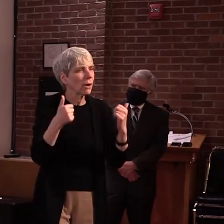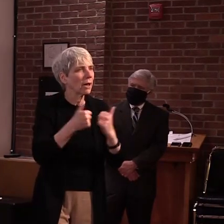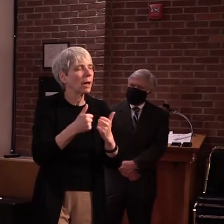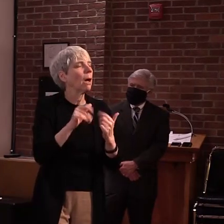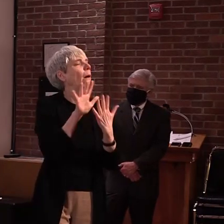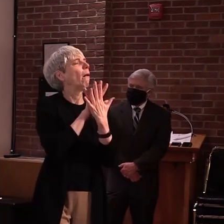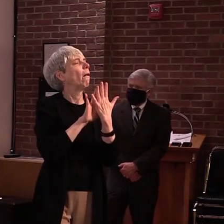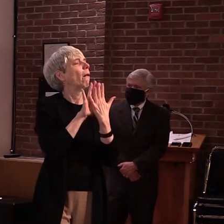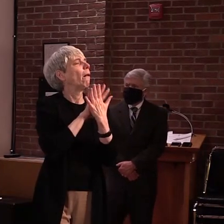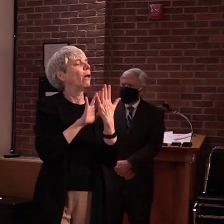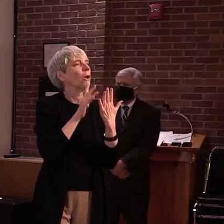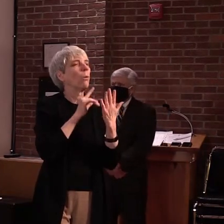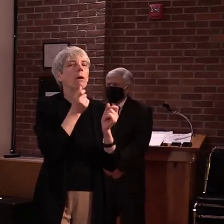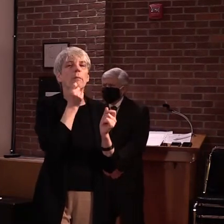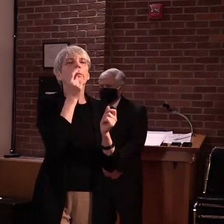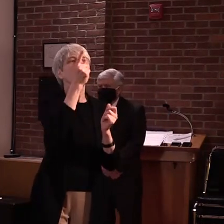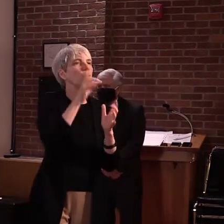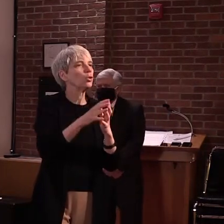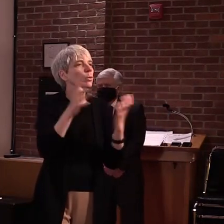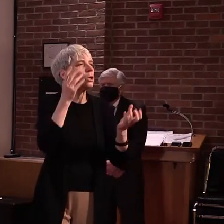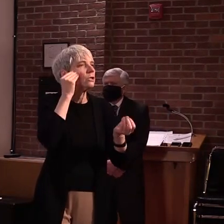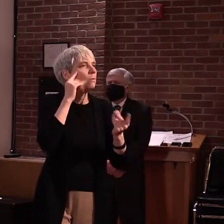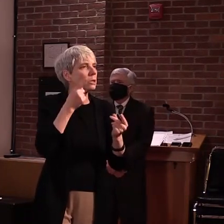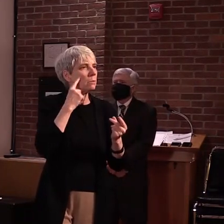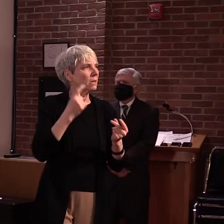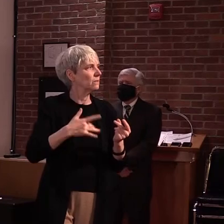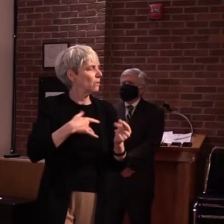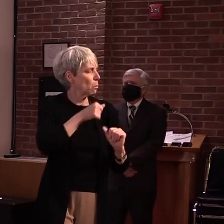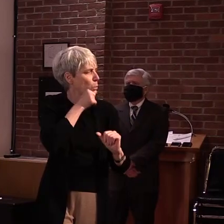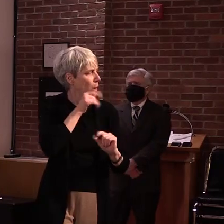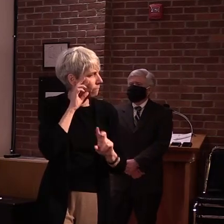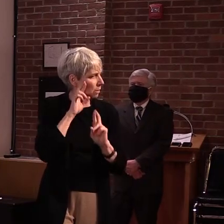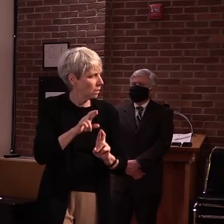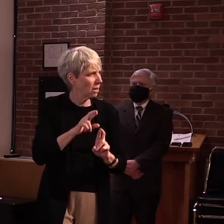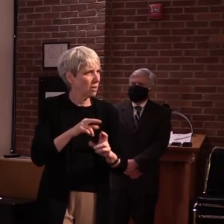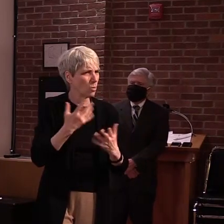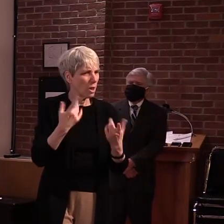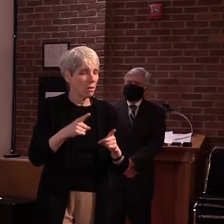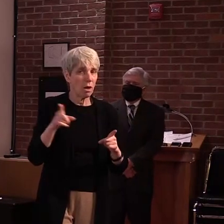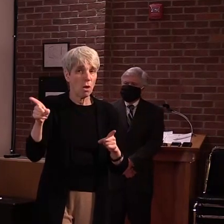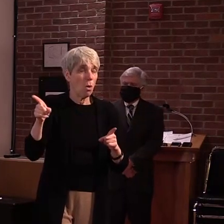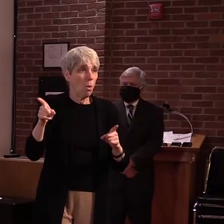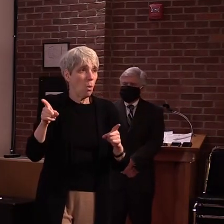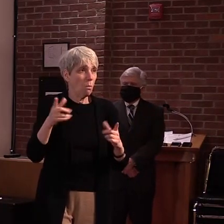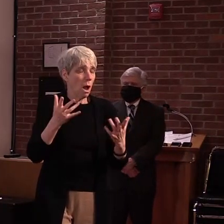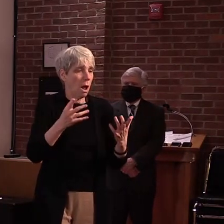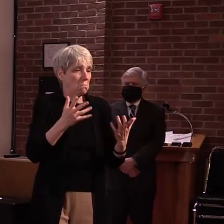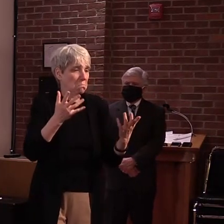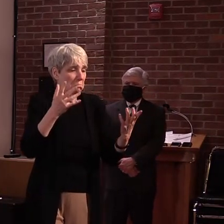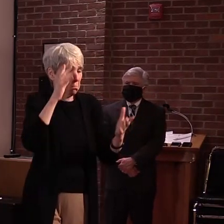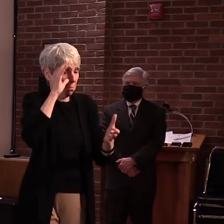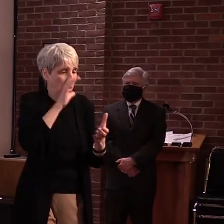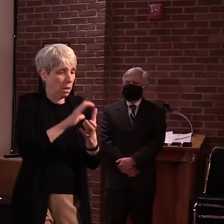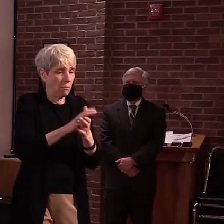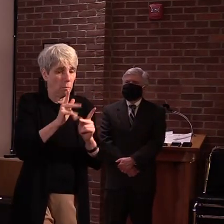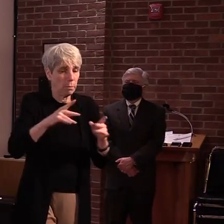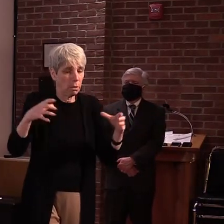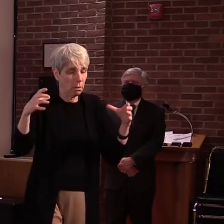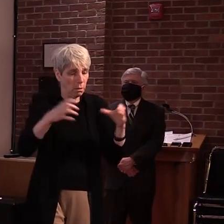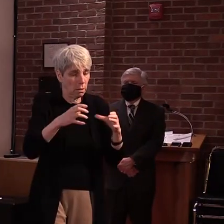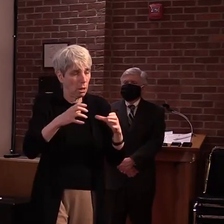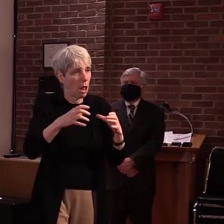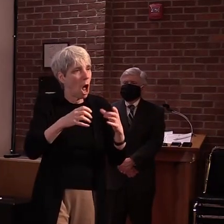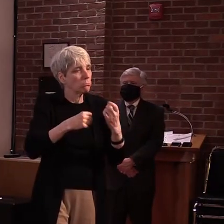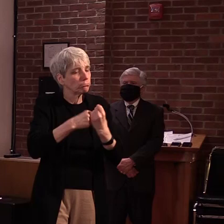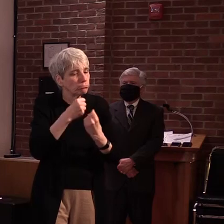anyone's privacy? But we still don't know what happened. Yeah, I just believe that they were all socially connected